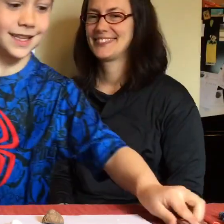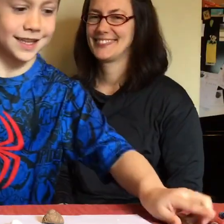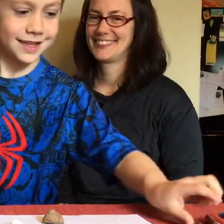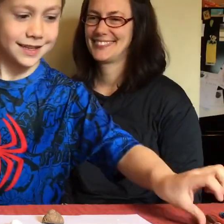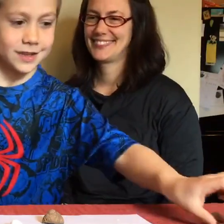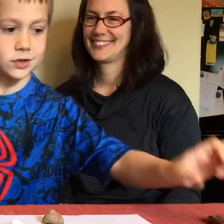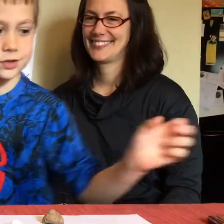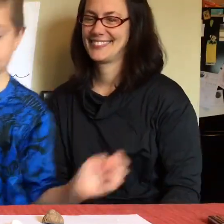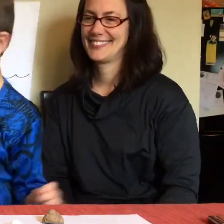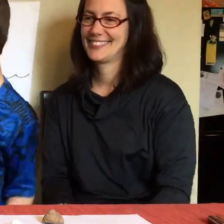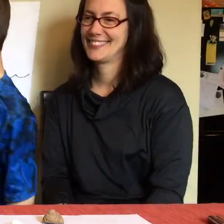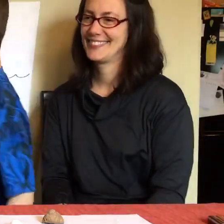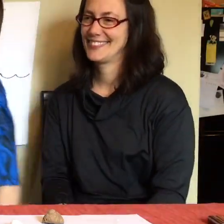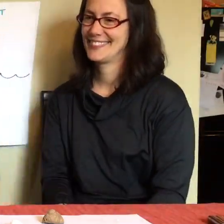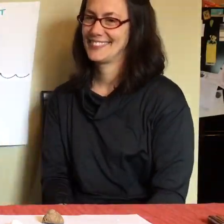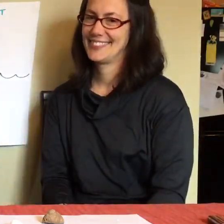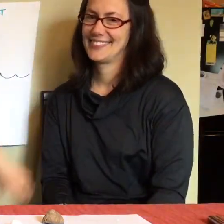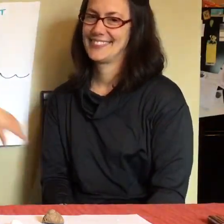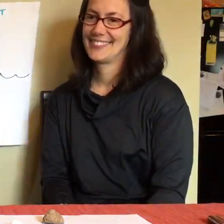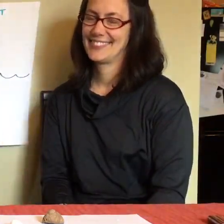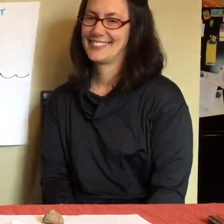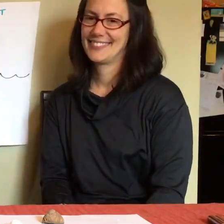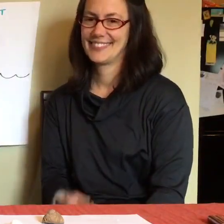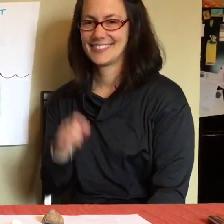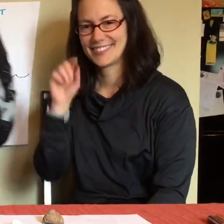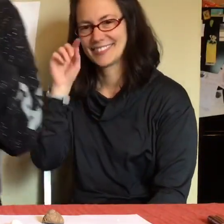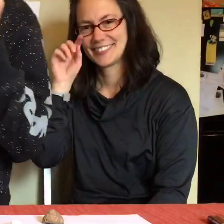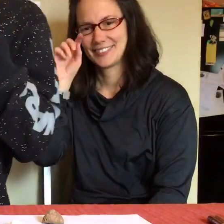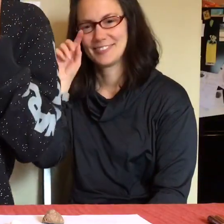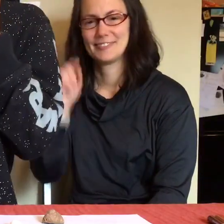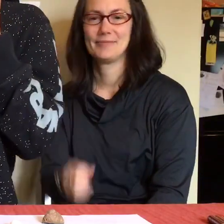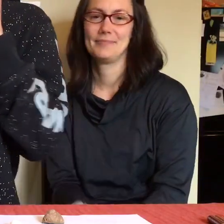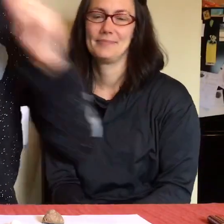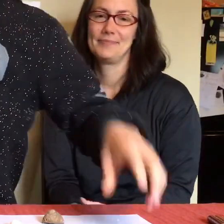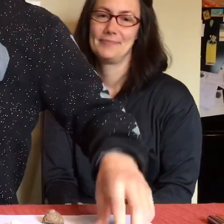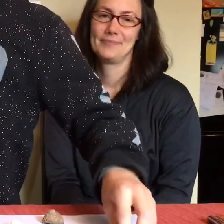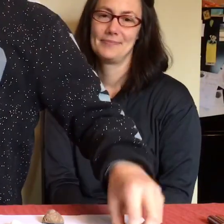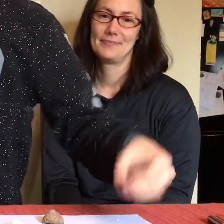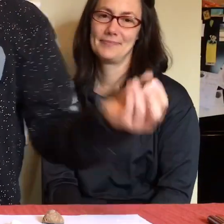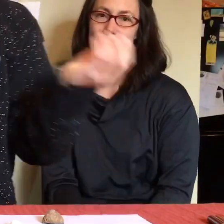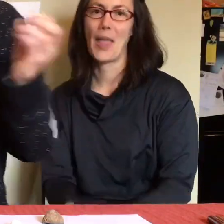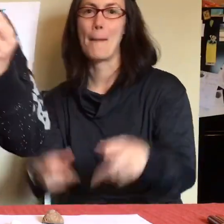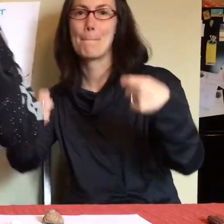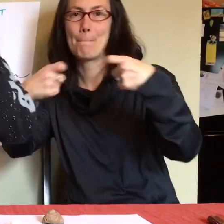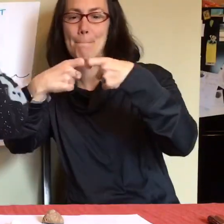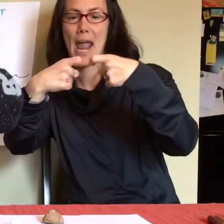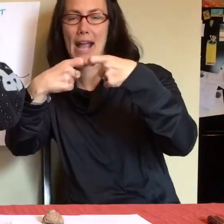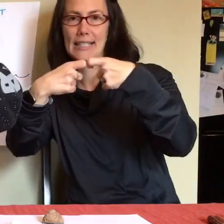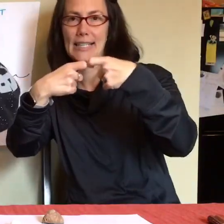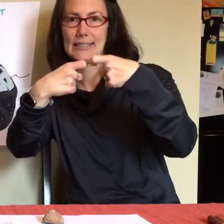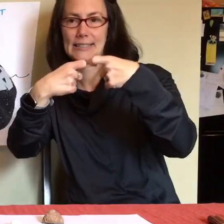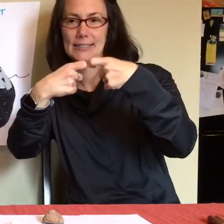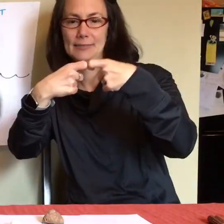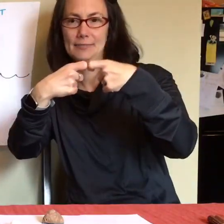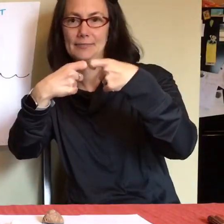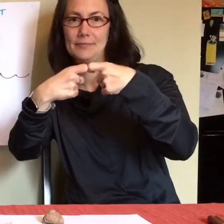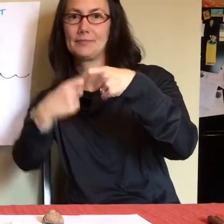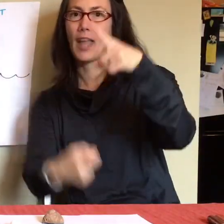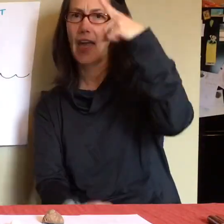I pick the magnet. Let's see. I think it